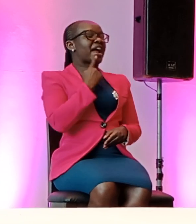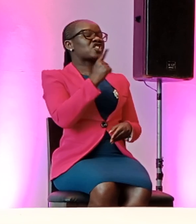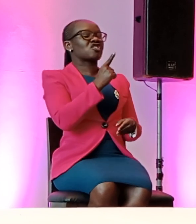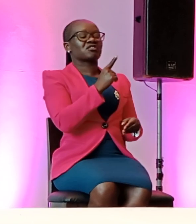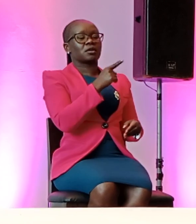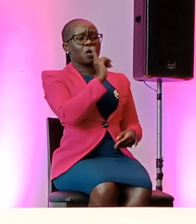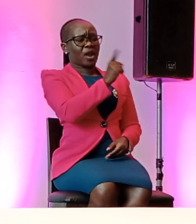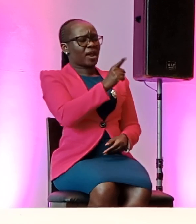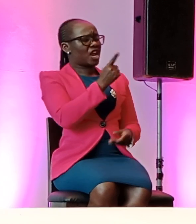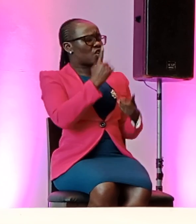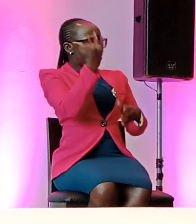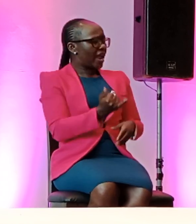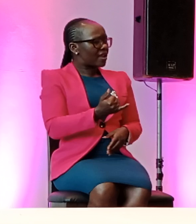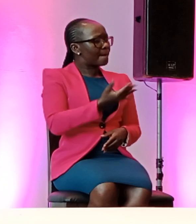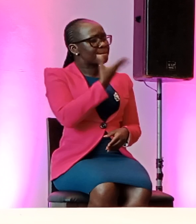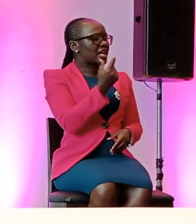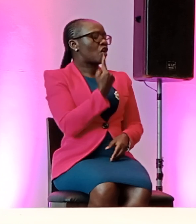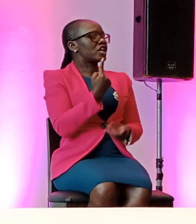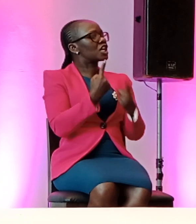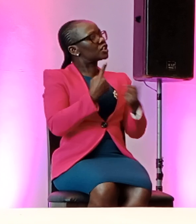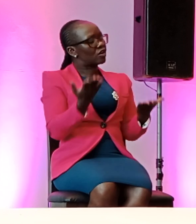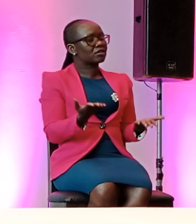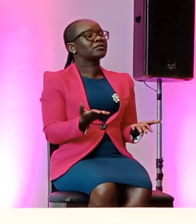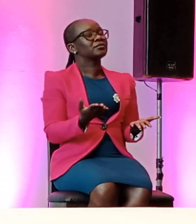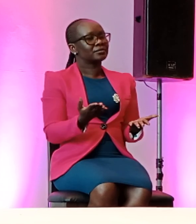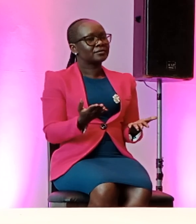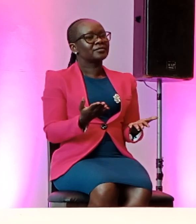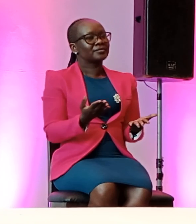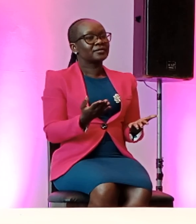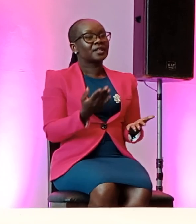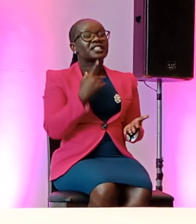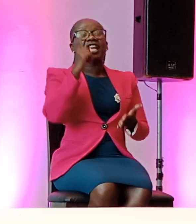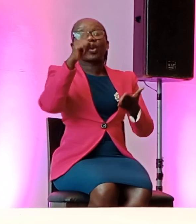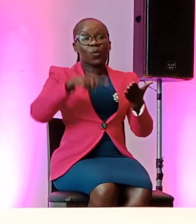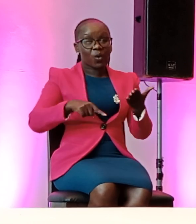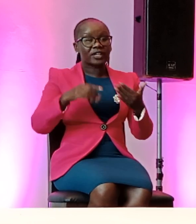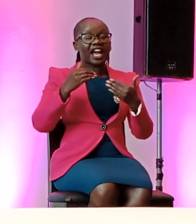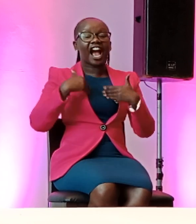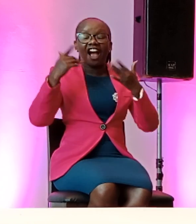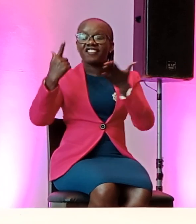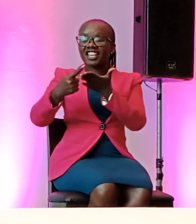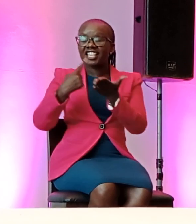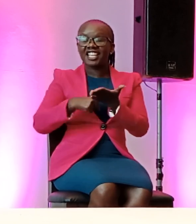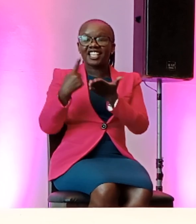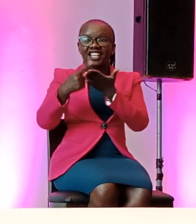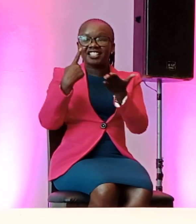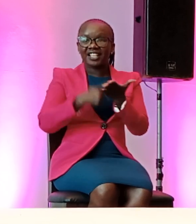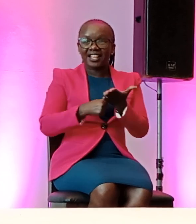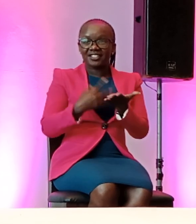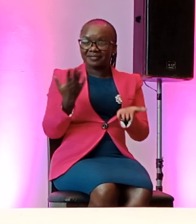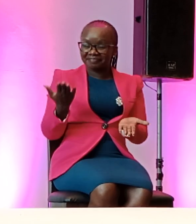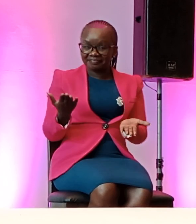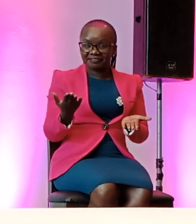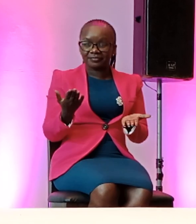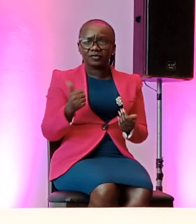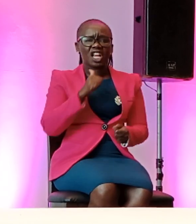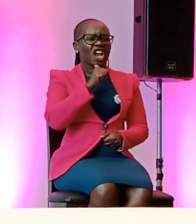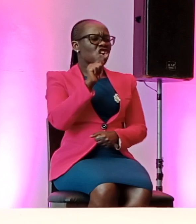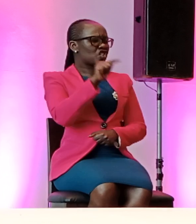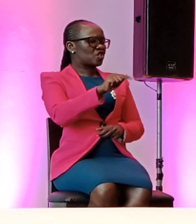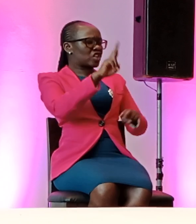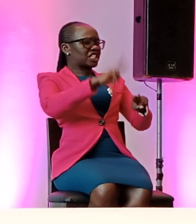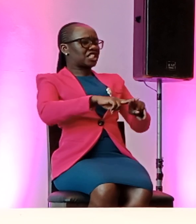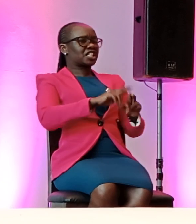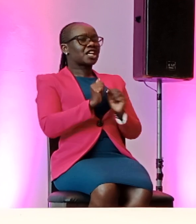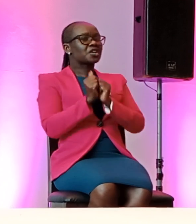they finish, now the women can come in and they tell you what they have discussed. Not you sitting